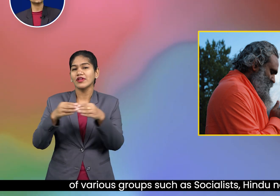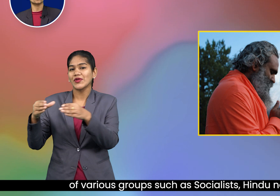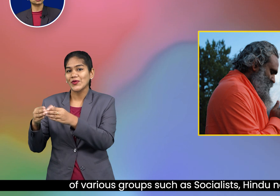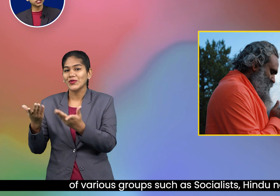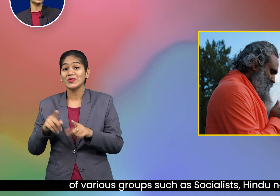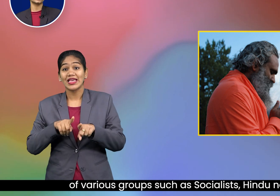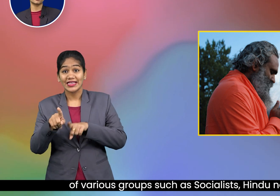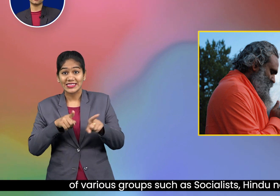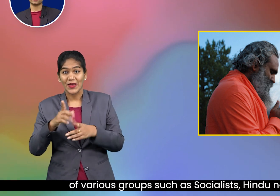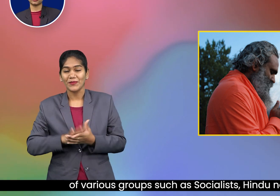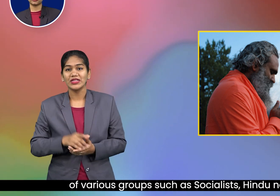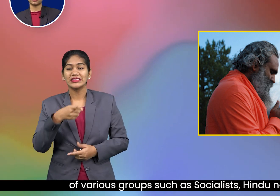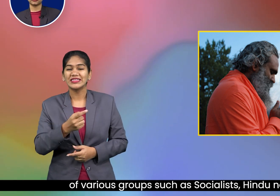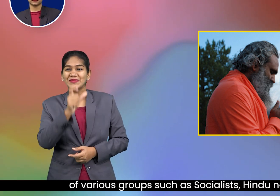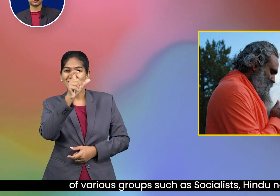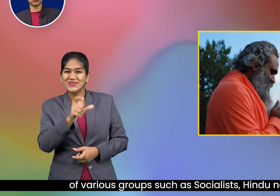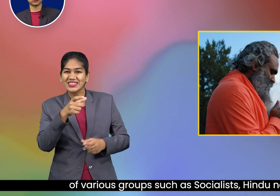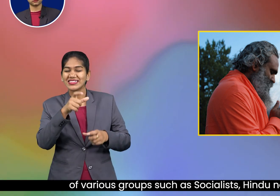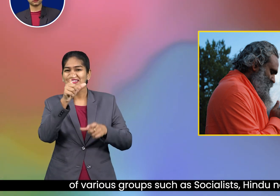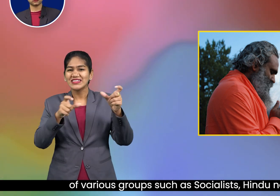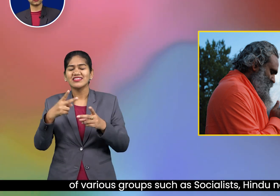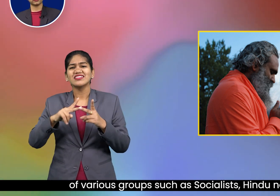as socialists,